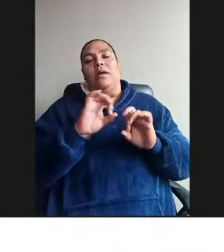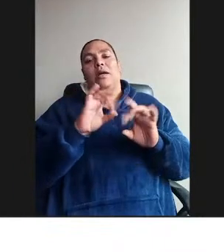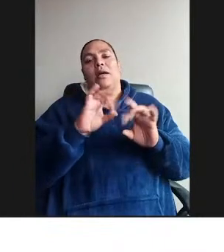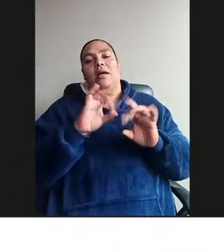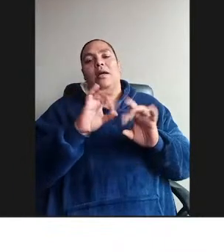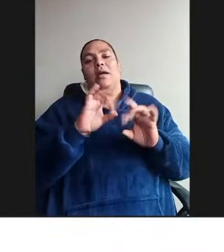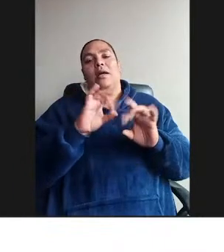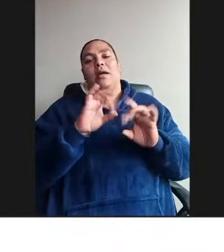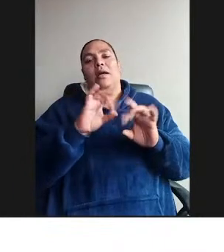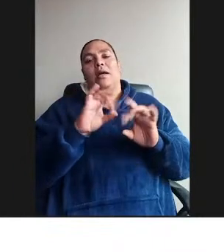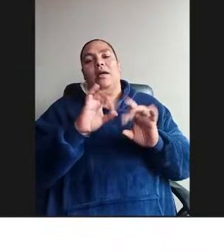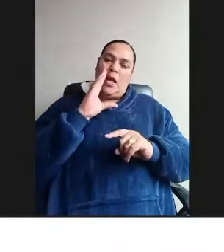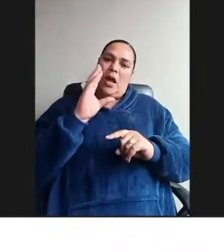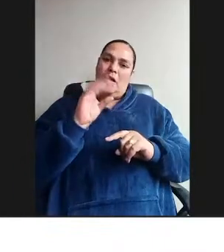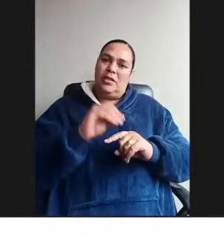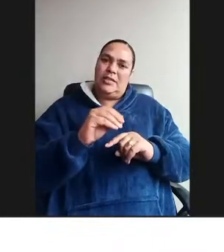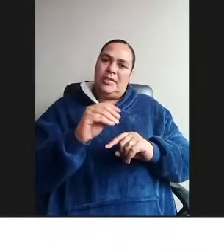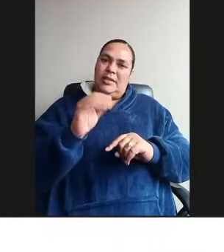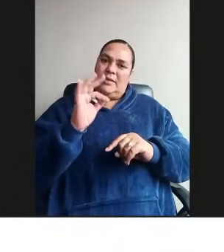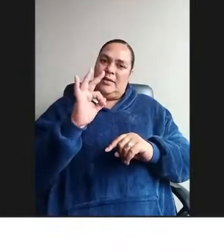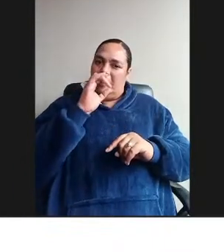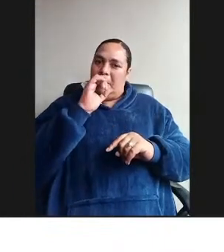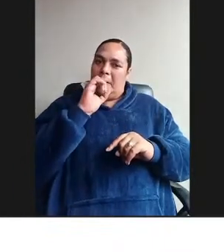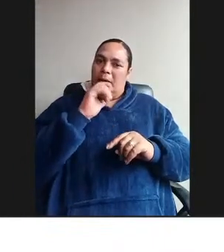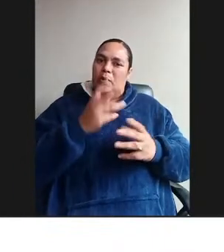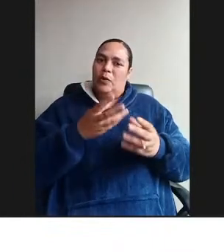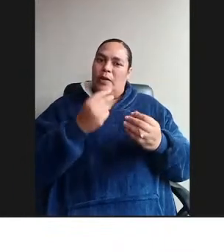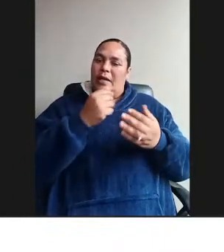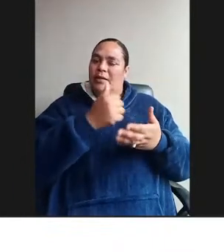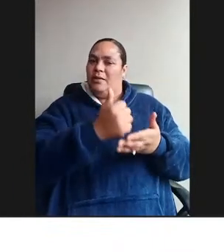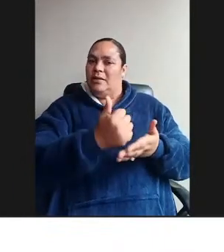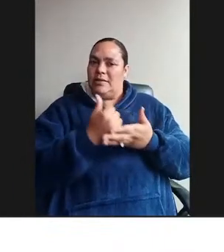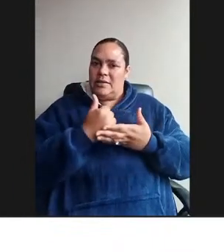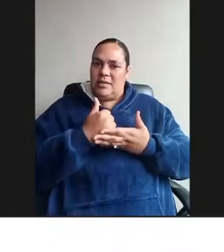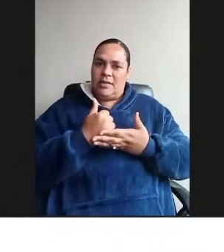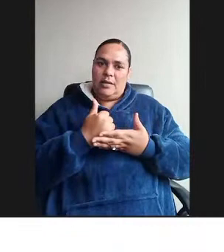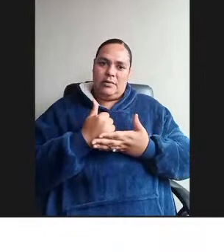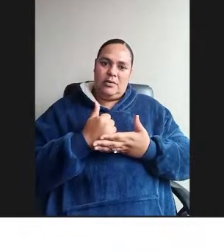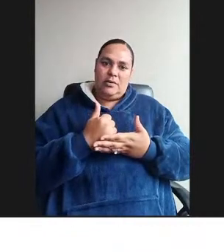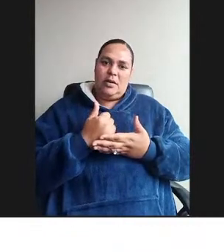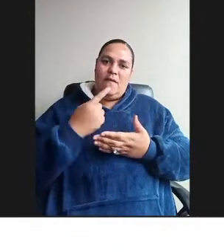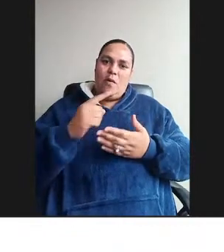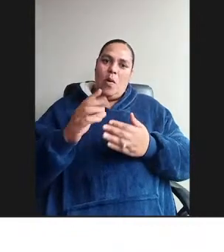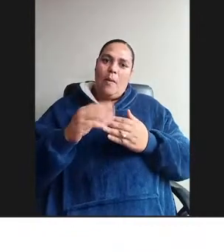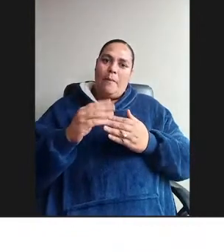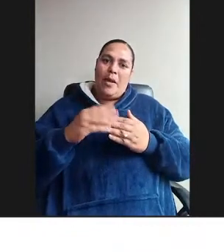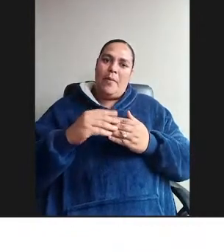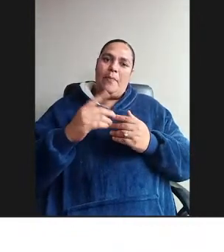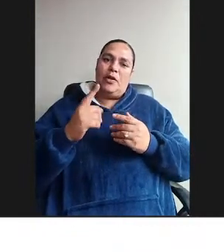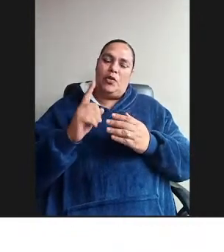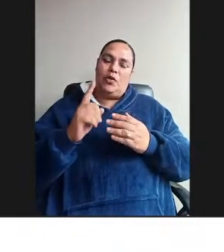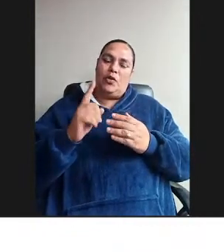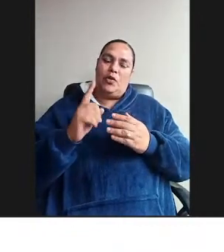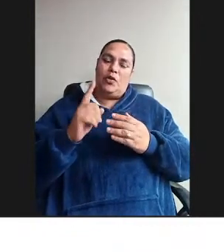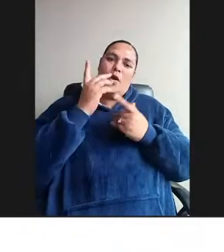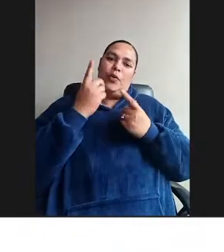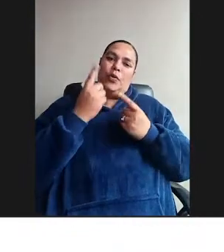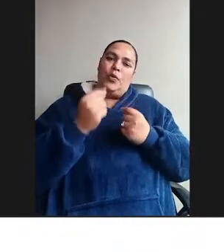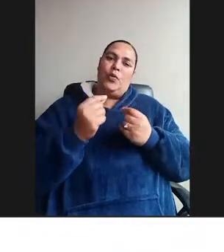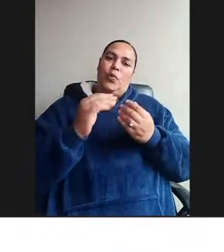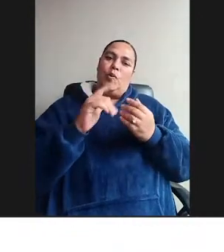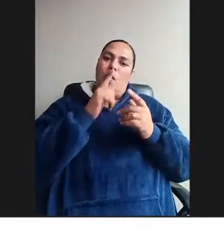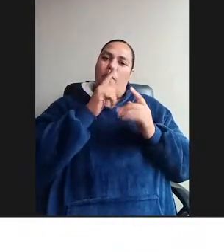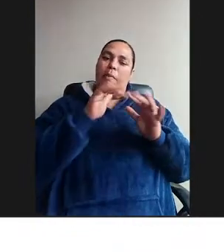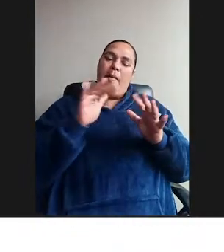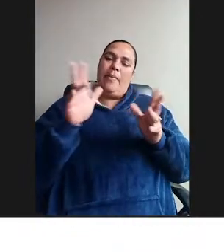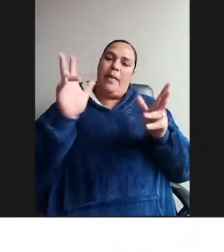is it possible to get assistance for a member to attend as well when we go to the constituency areas? I'm